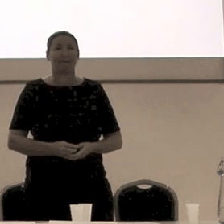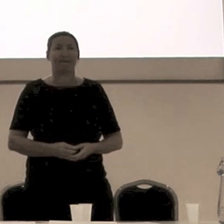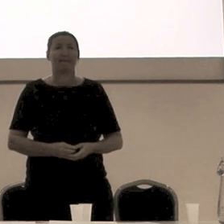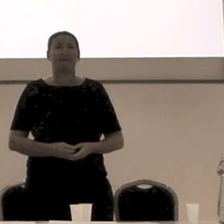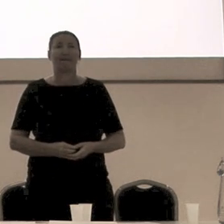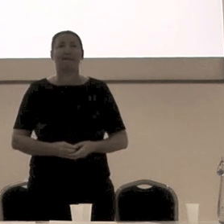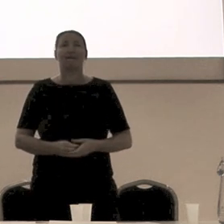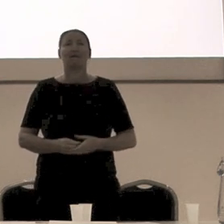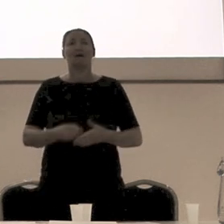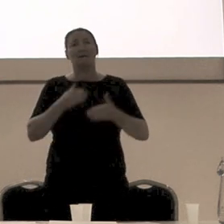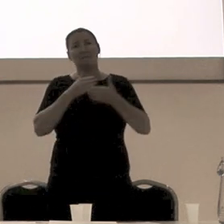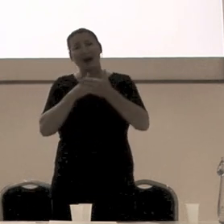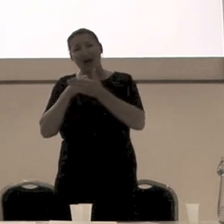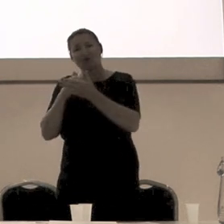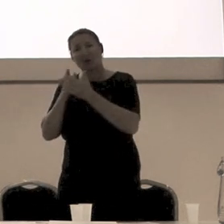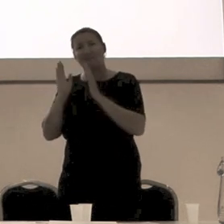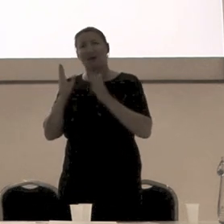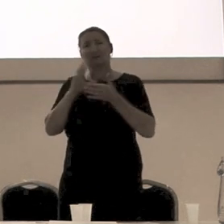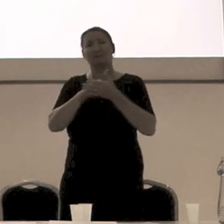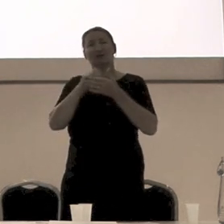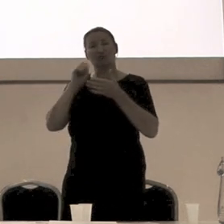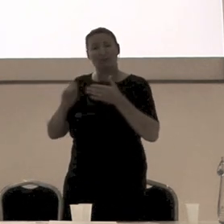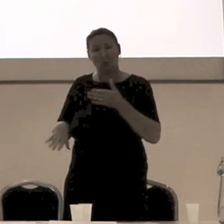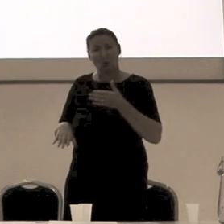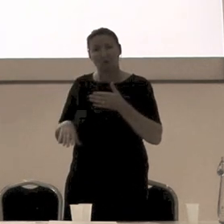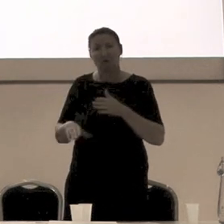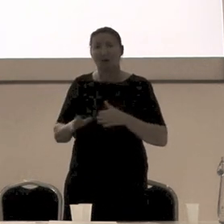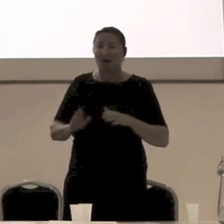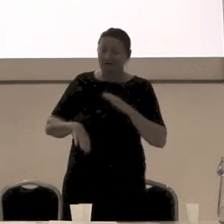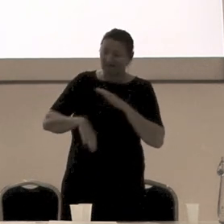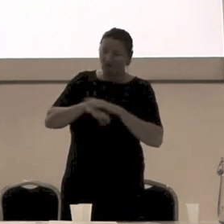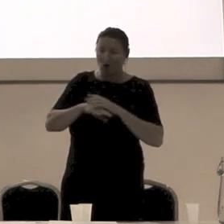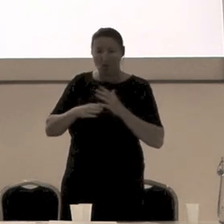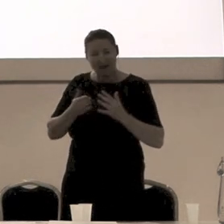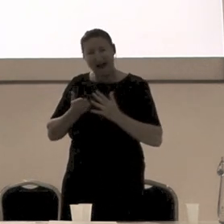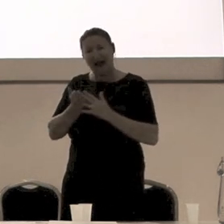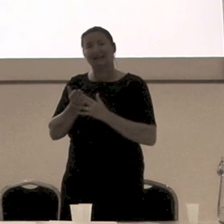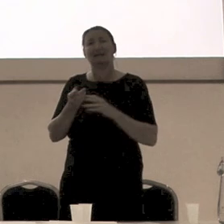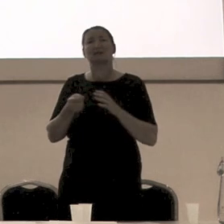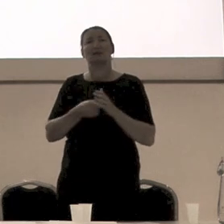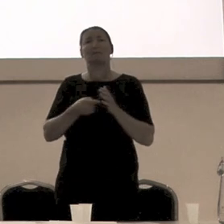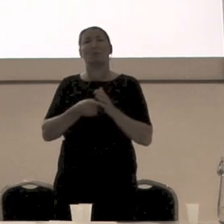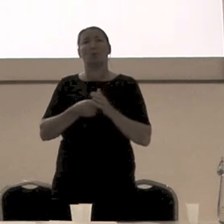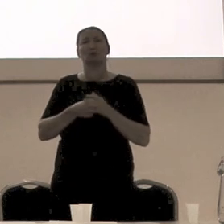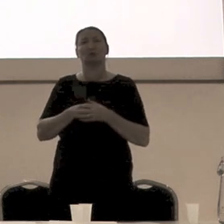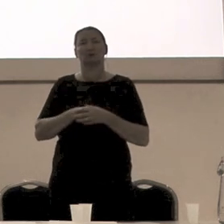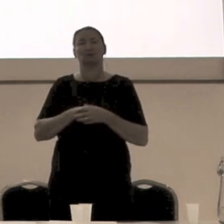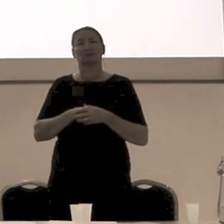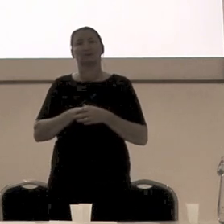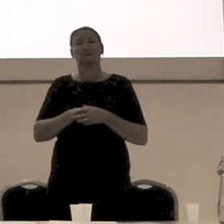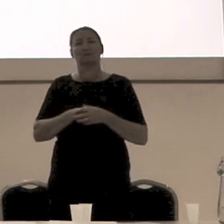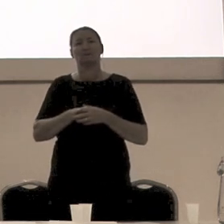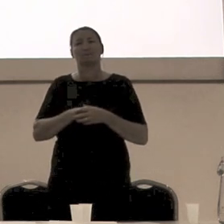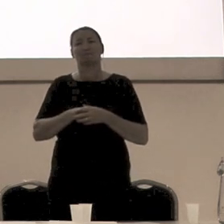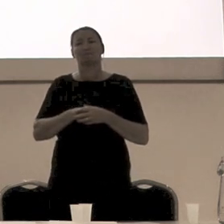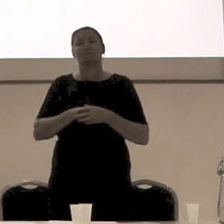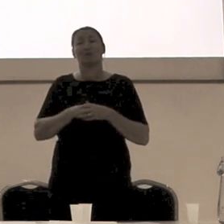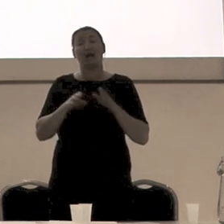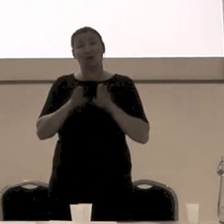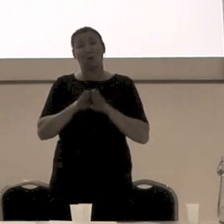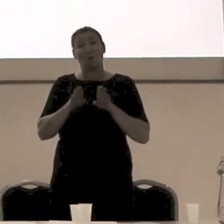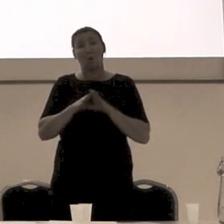need to remove the barriers for full access and communication. And really, out of those eugenicists